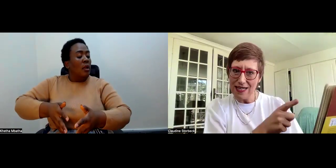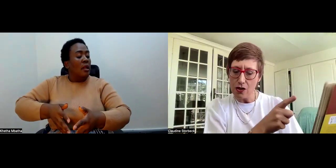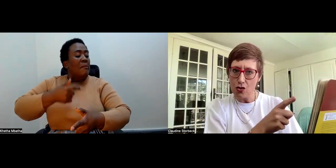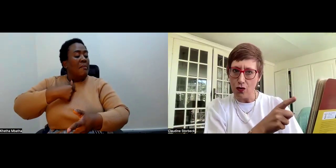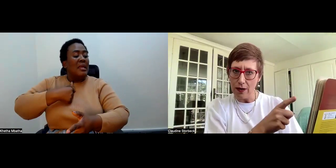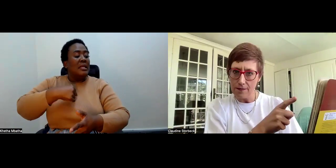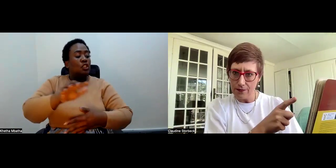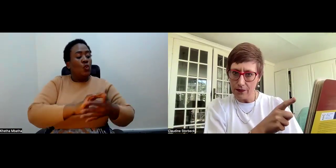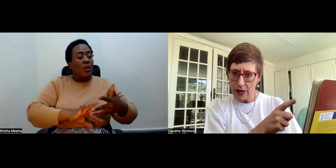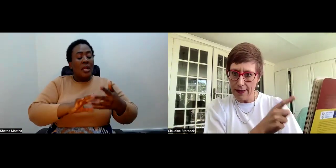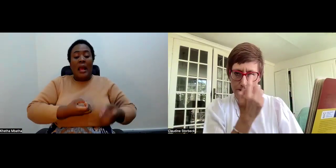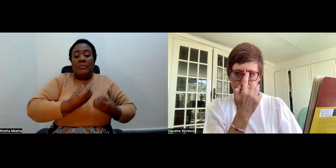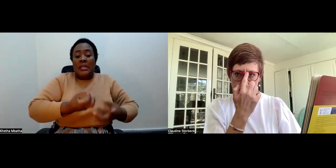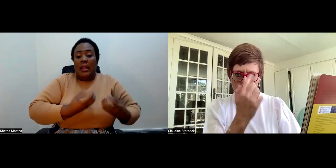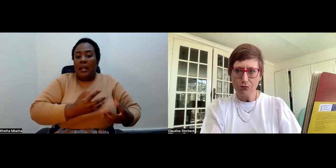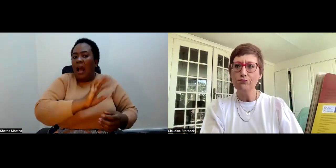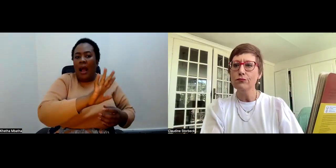I'm reading a story.